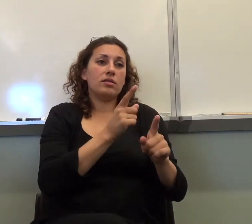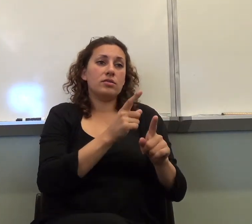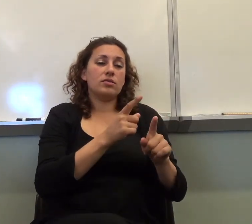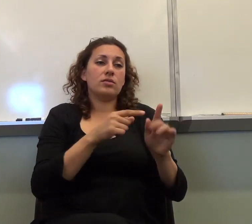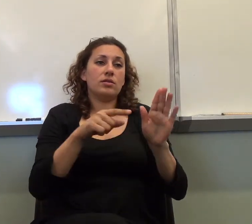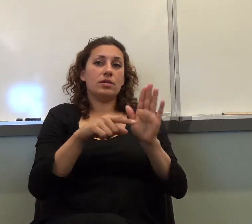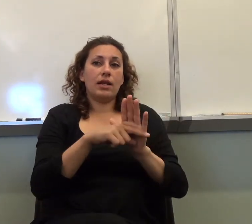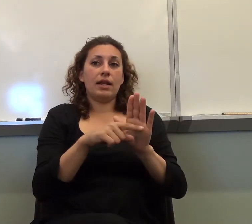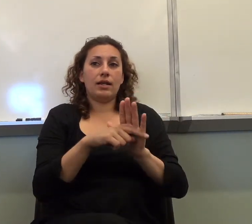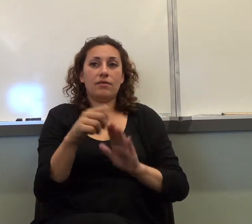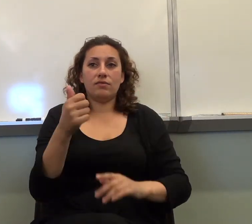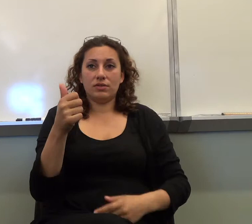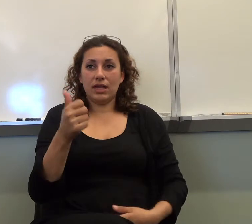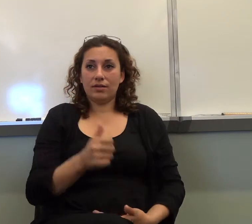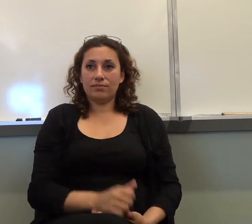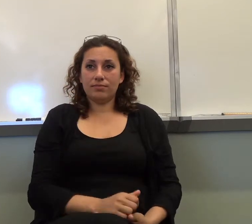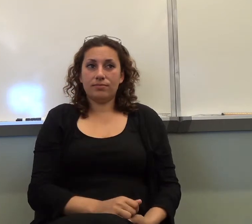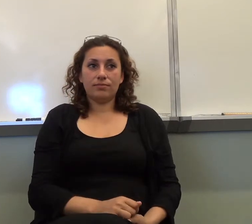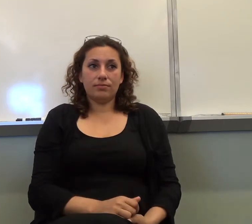Negative 10.